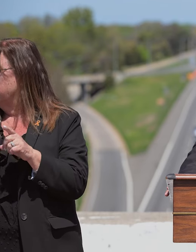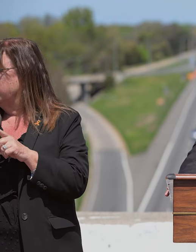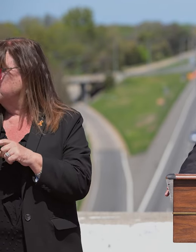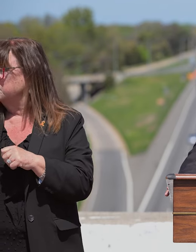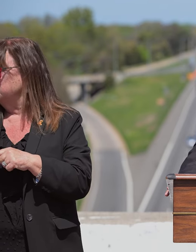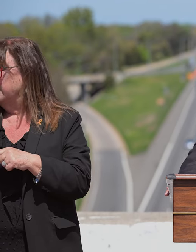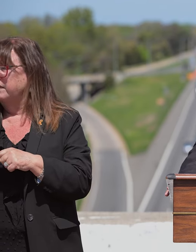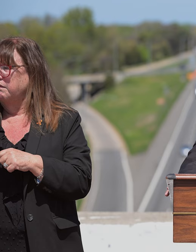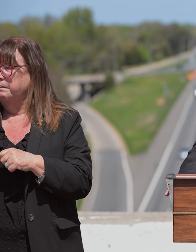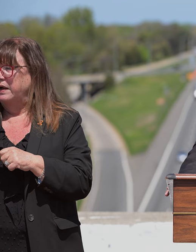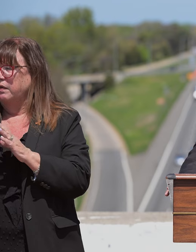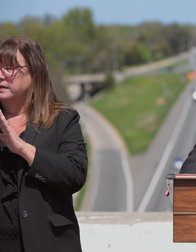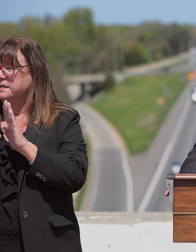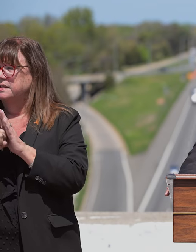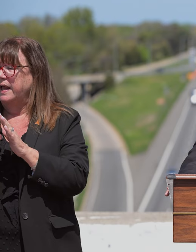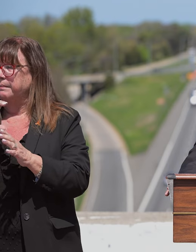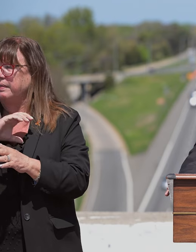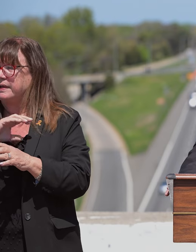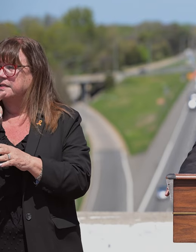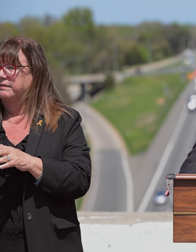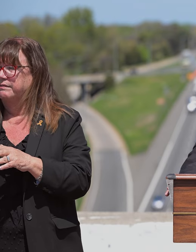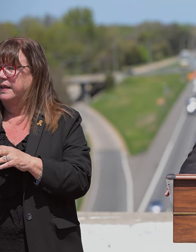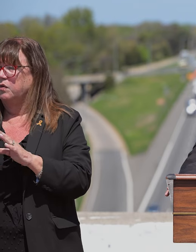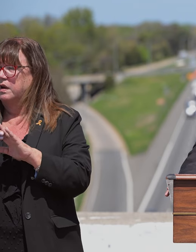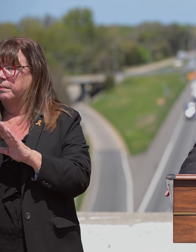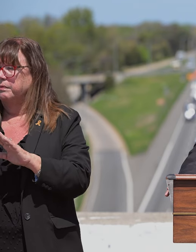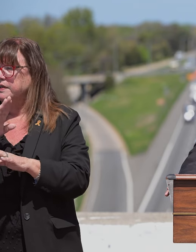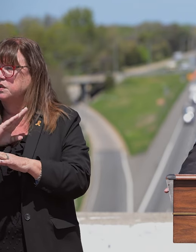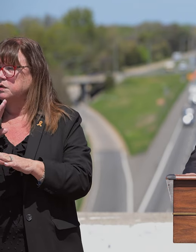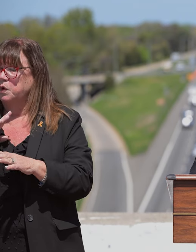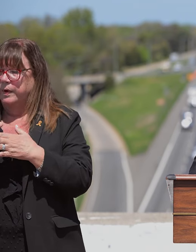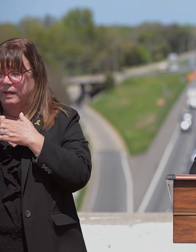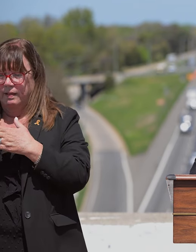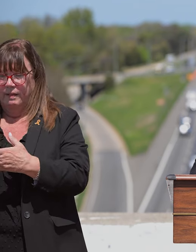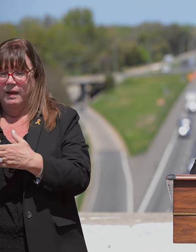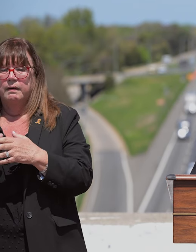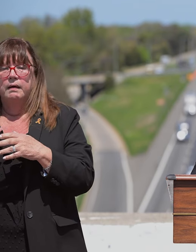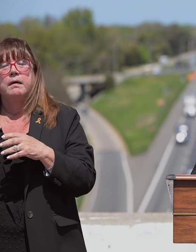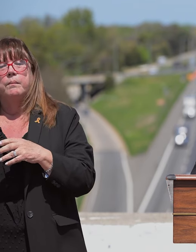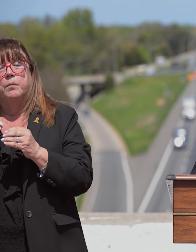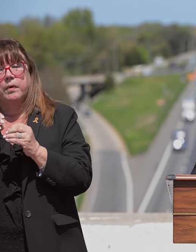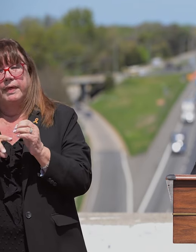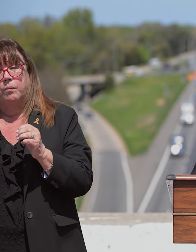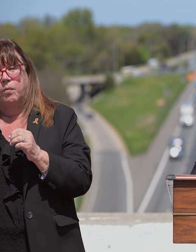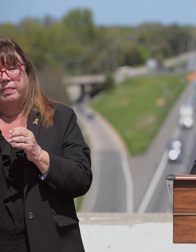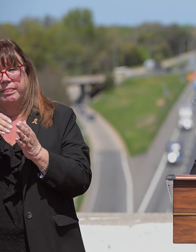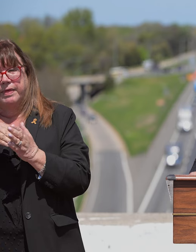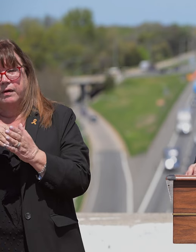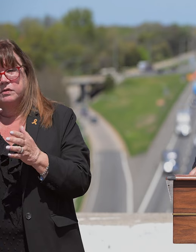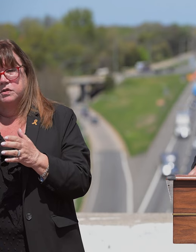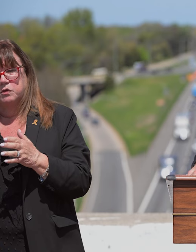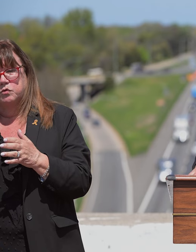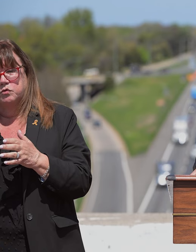chief of Maryland State Police Field Operations Bureau, where he led a patrol force of more than 1,000 troopers